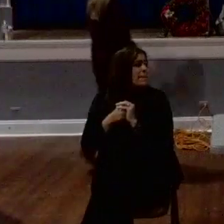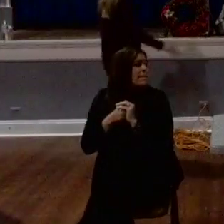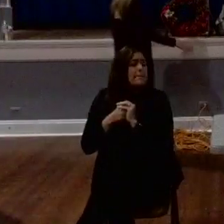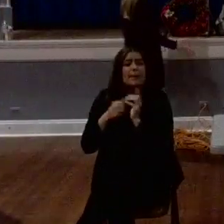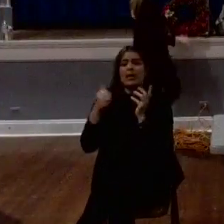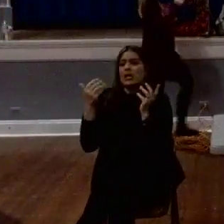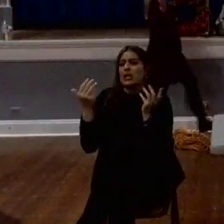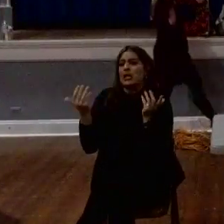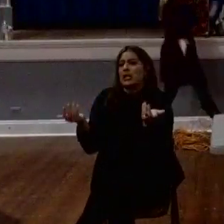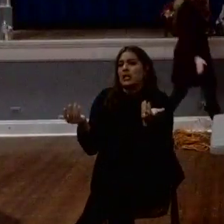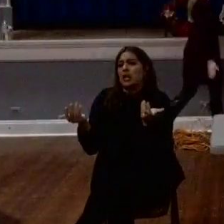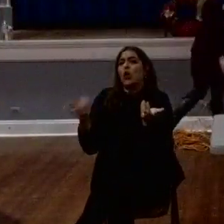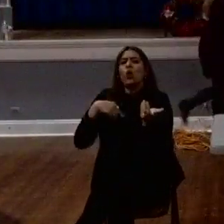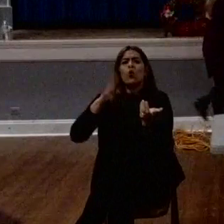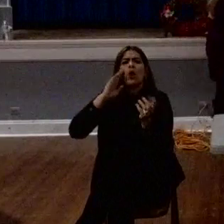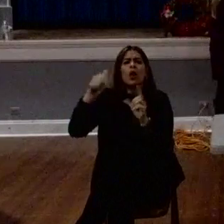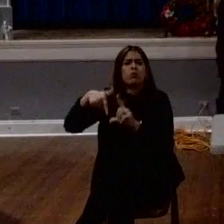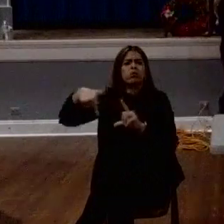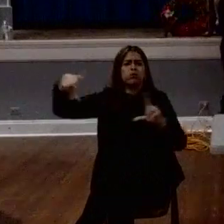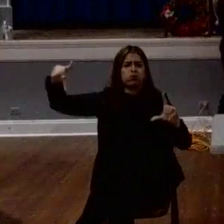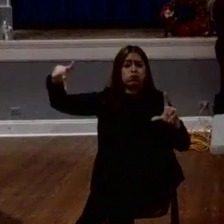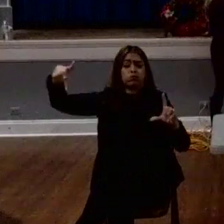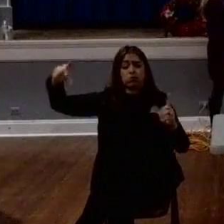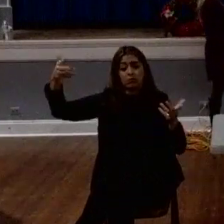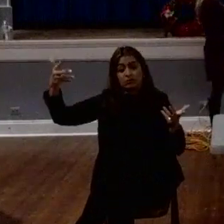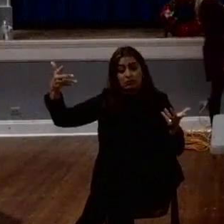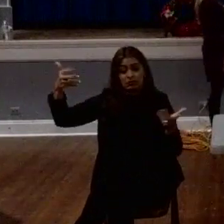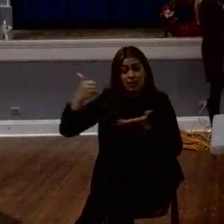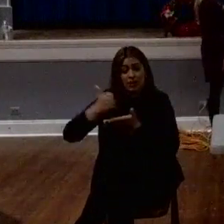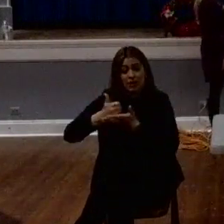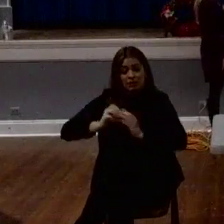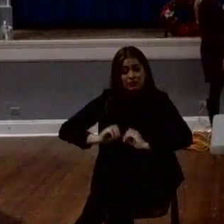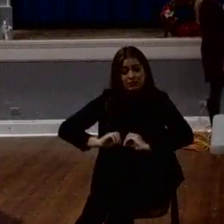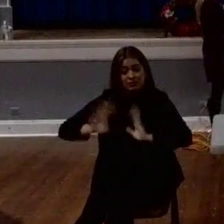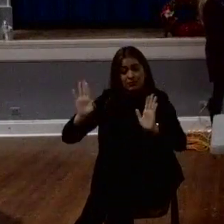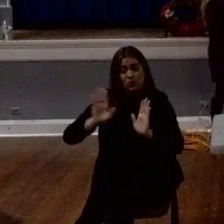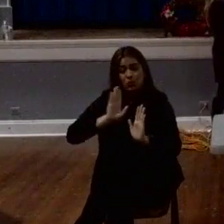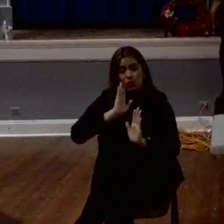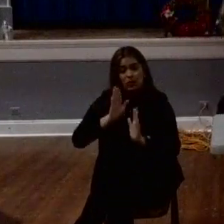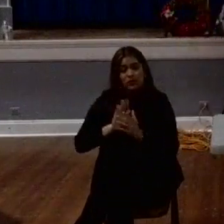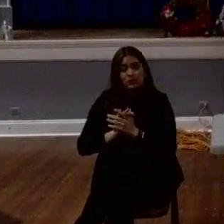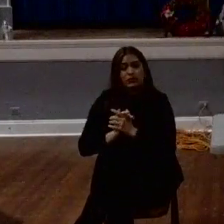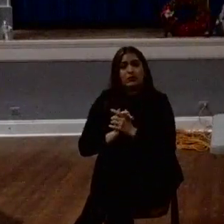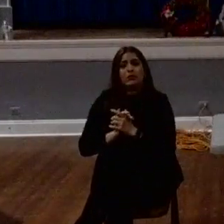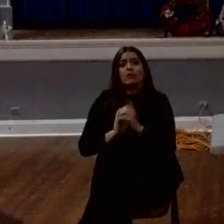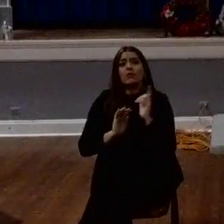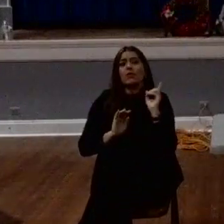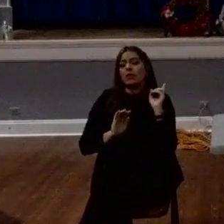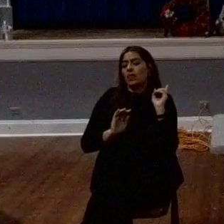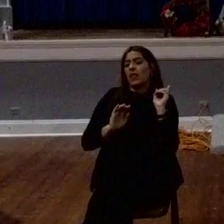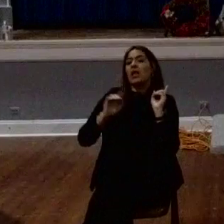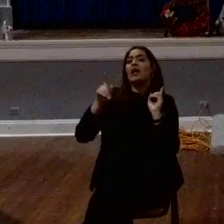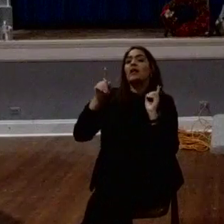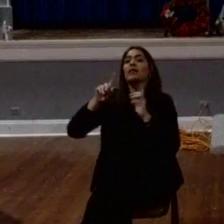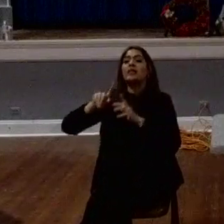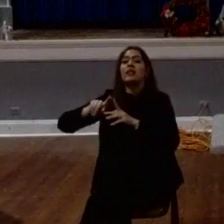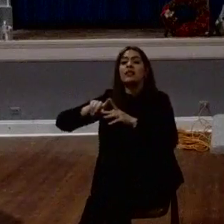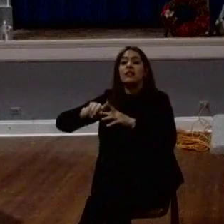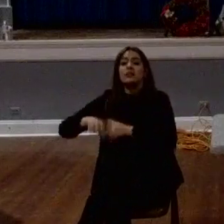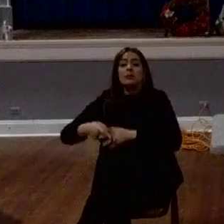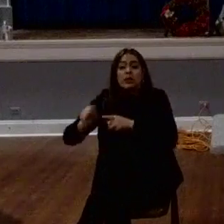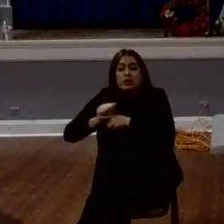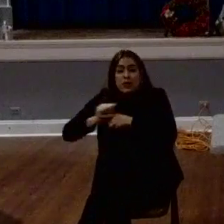Well, and when you enlarge these, this will help. Let's see. Okay, so we got a skate park up there. Yeah, and then